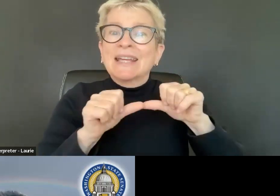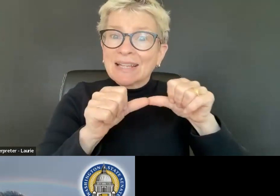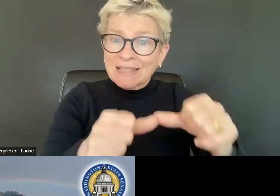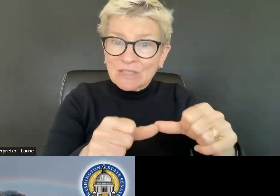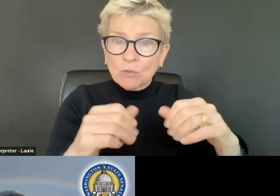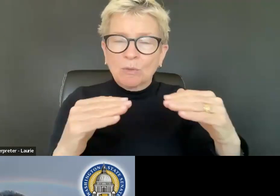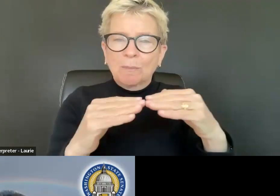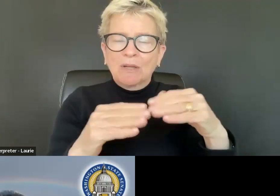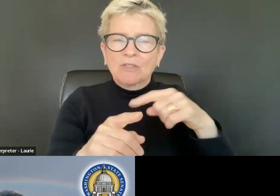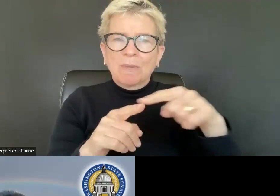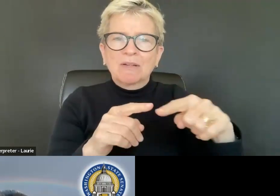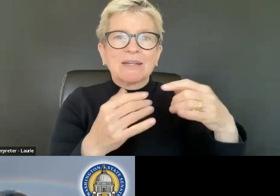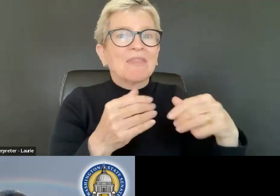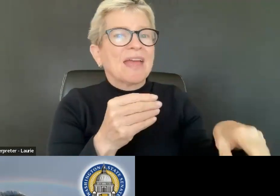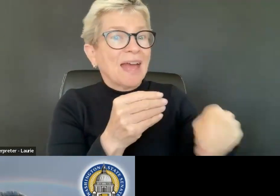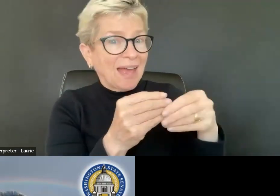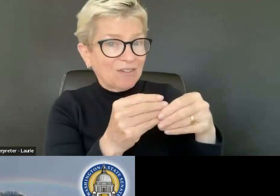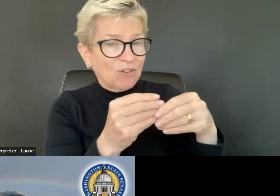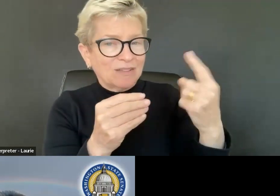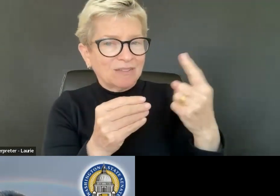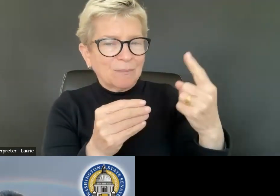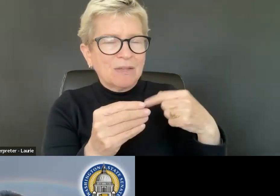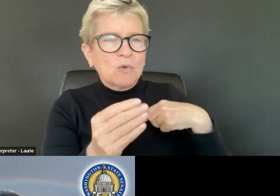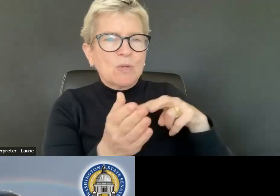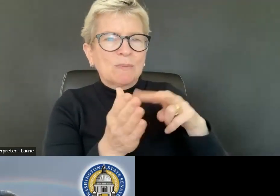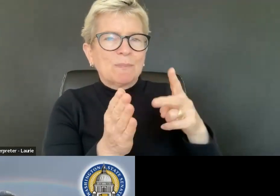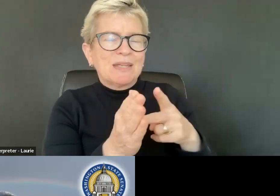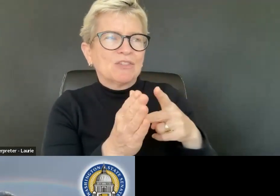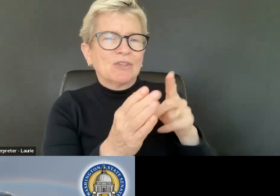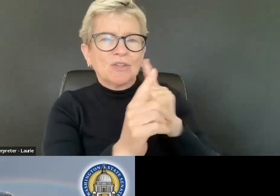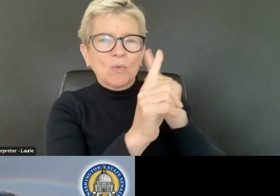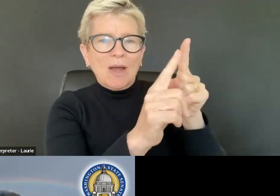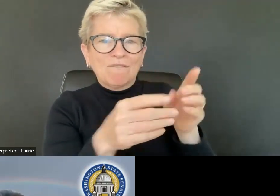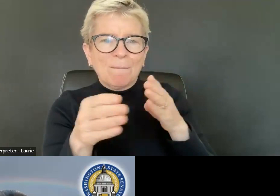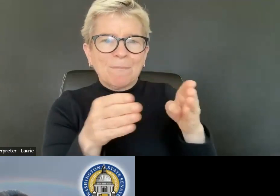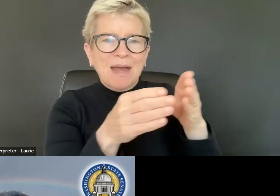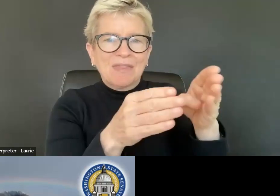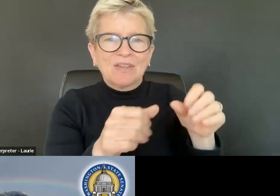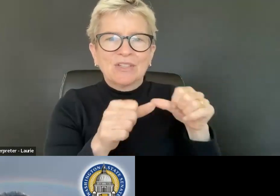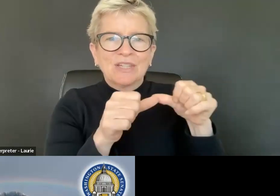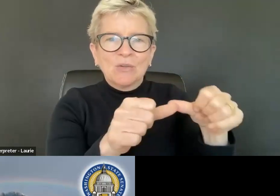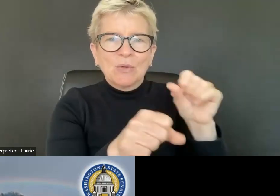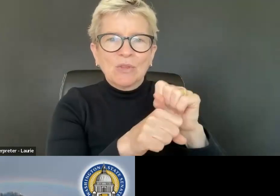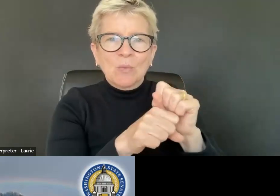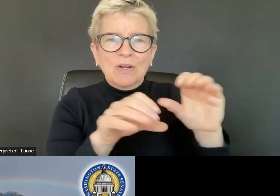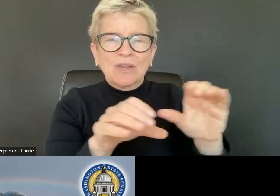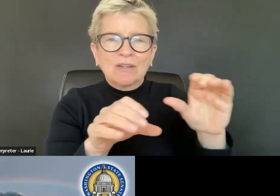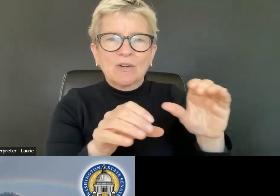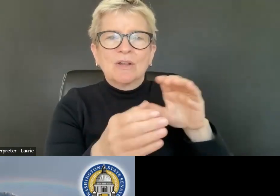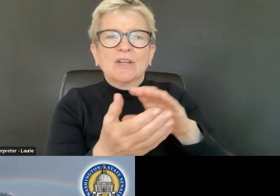is an add-on. So you basically have a pathway to continue doing the work you're doing right now. You can then become